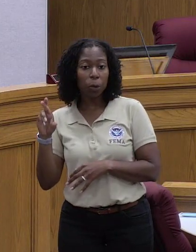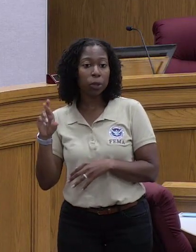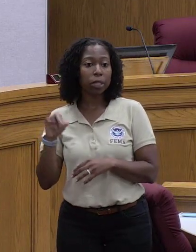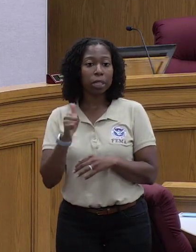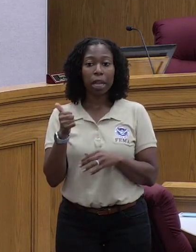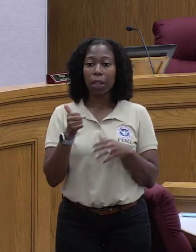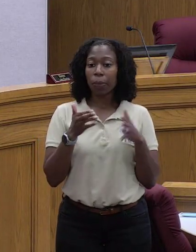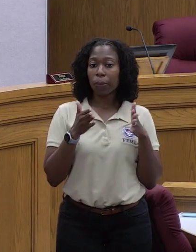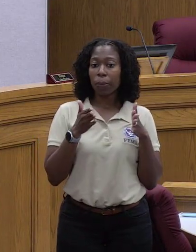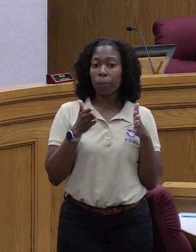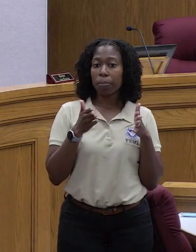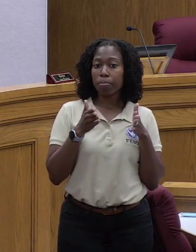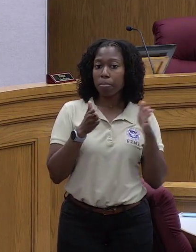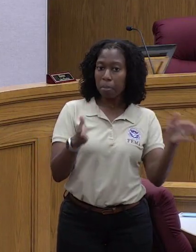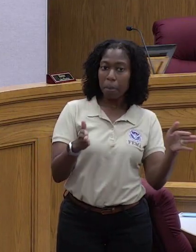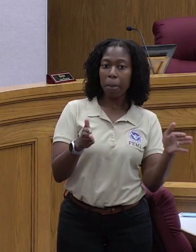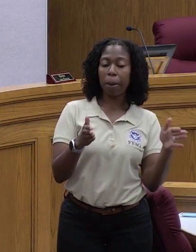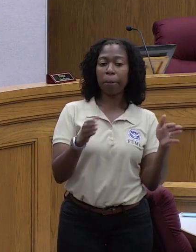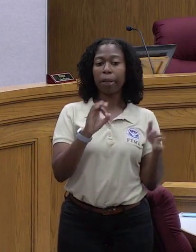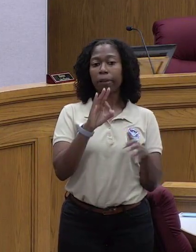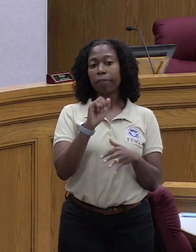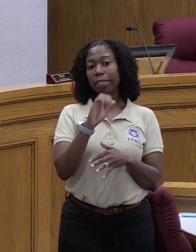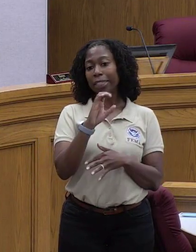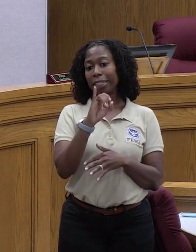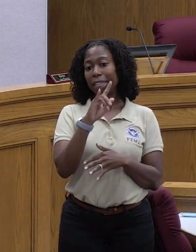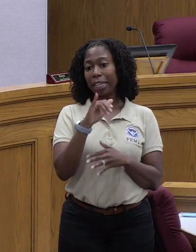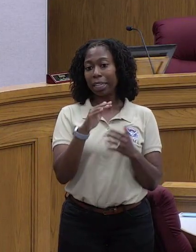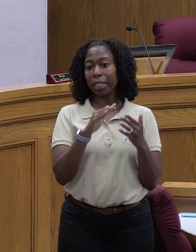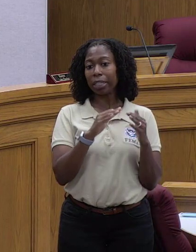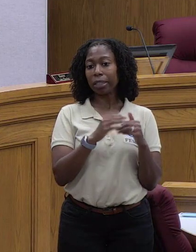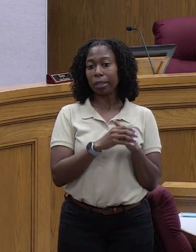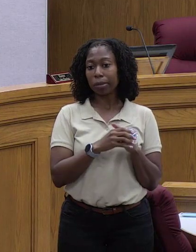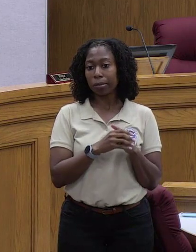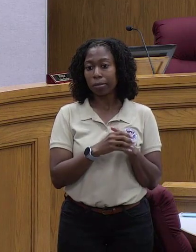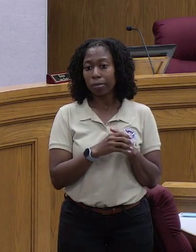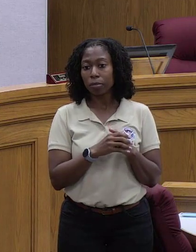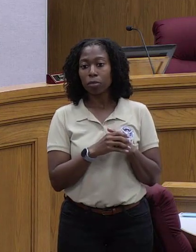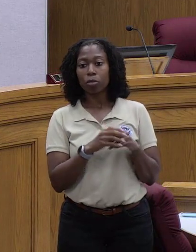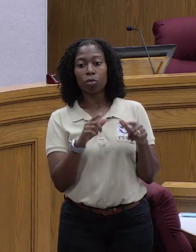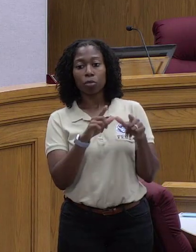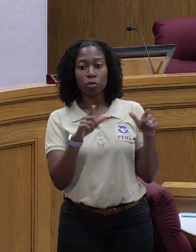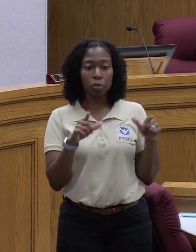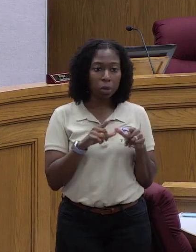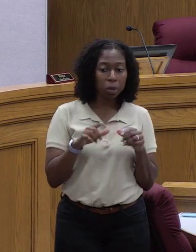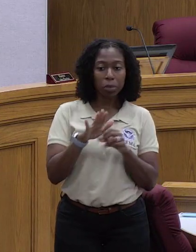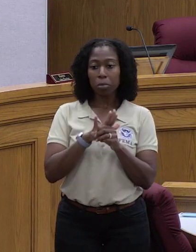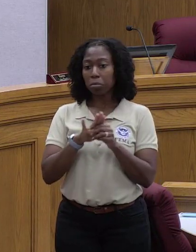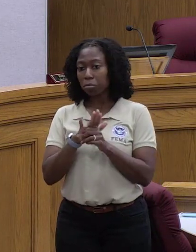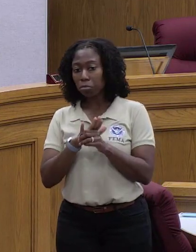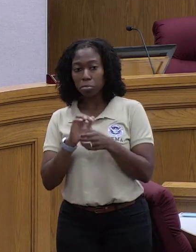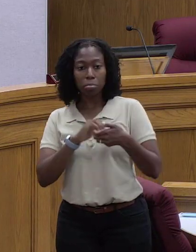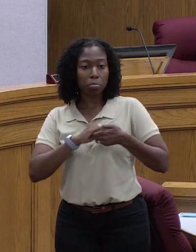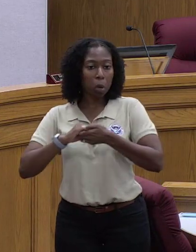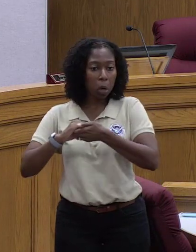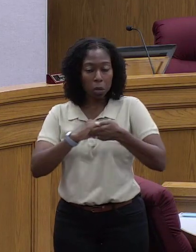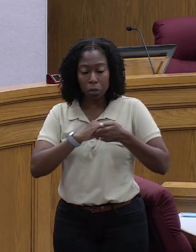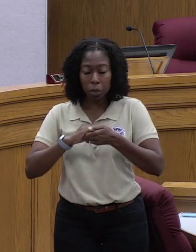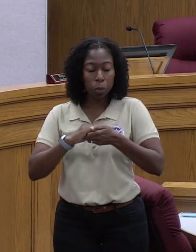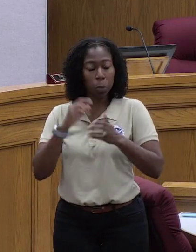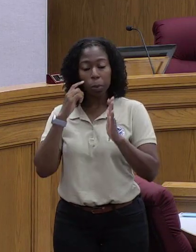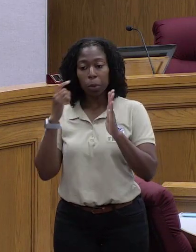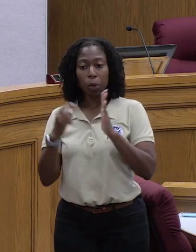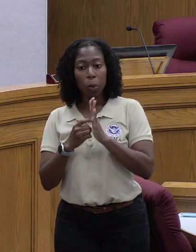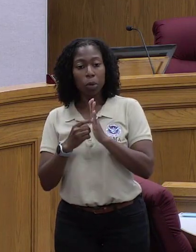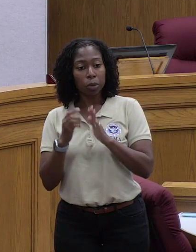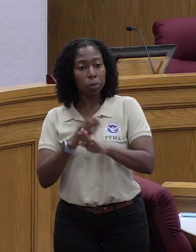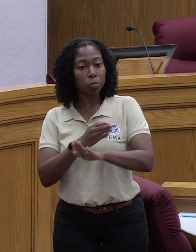public facilities, getting the streets back to normal in a orderly fashion. So we're very pleased with that. So